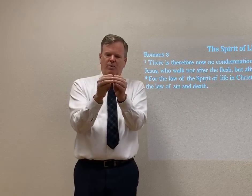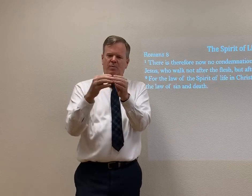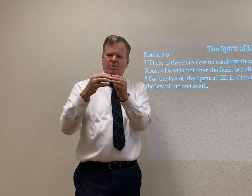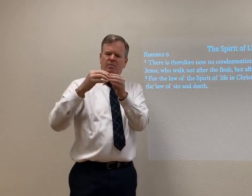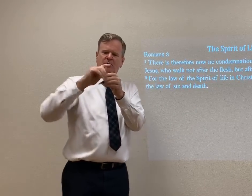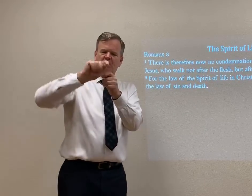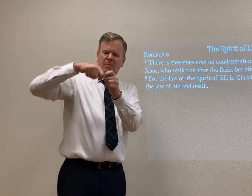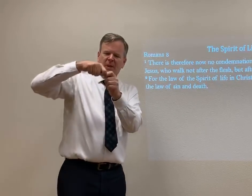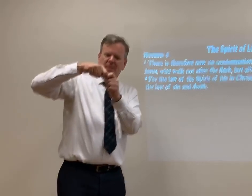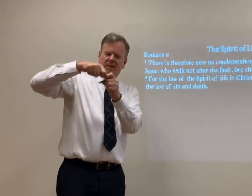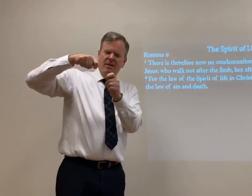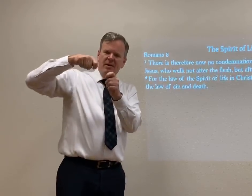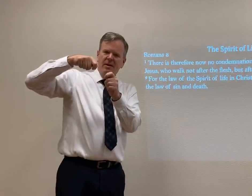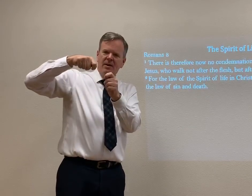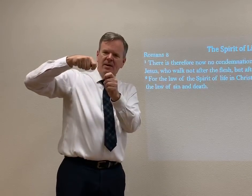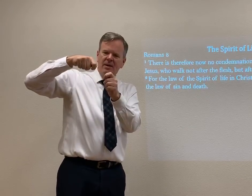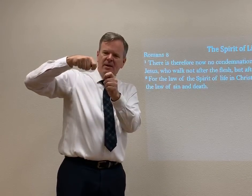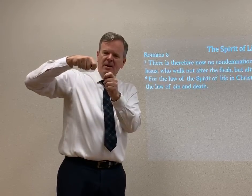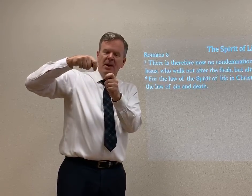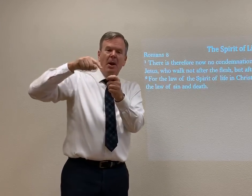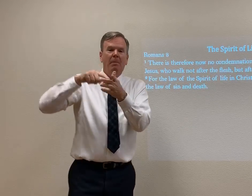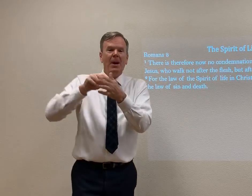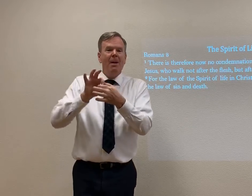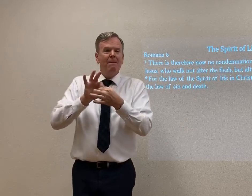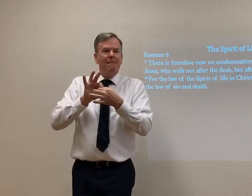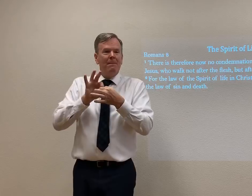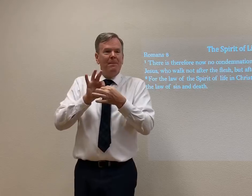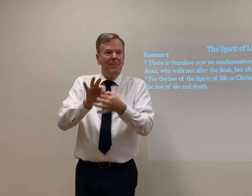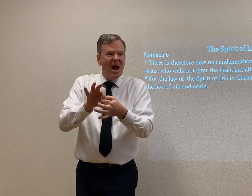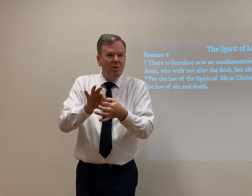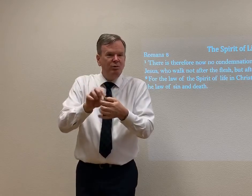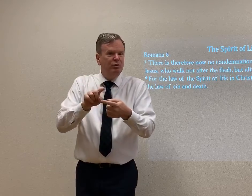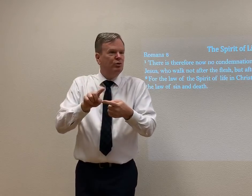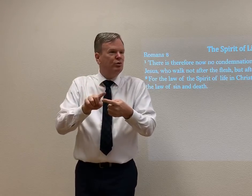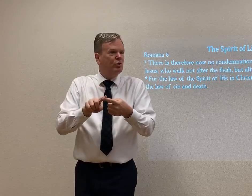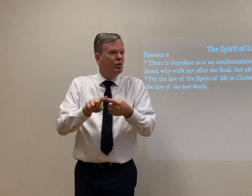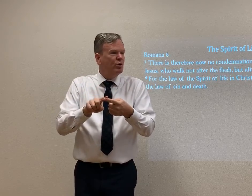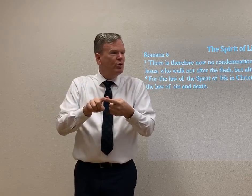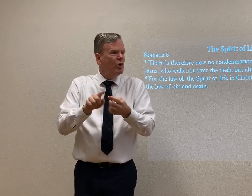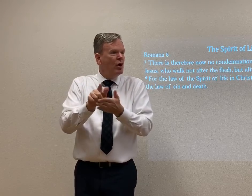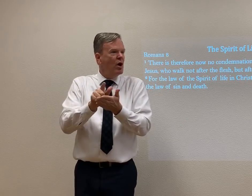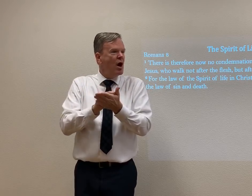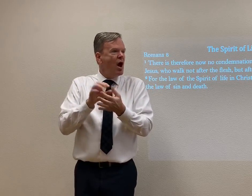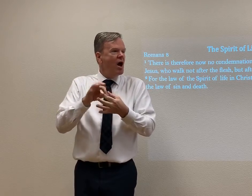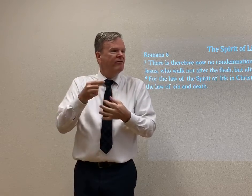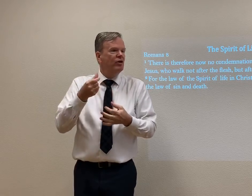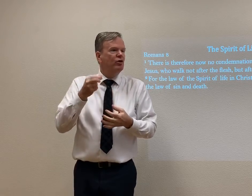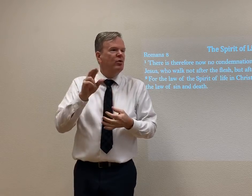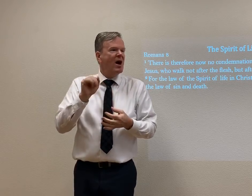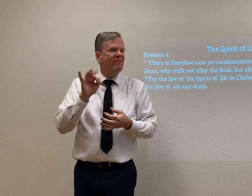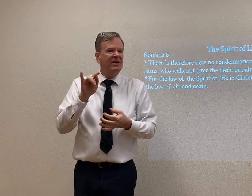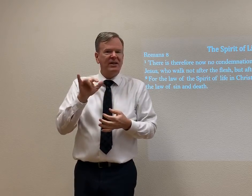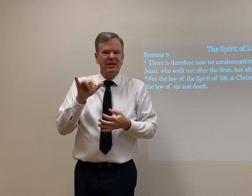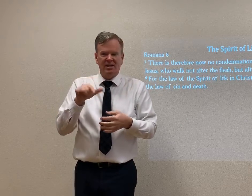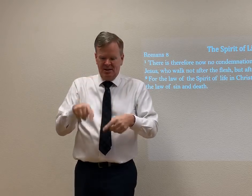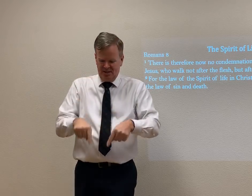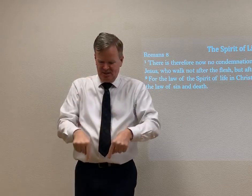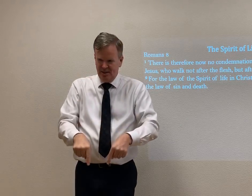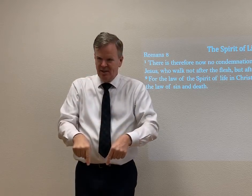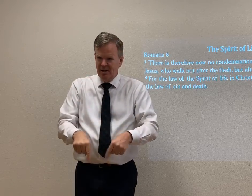When the wings are folded and you tie them to the bird, it is now bound and limited to the laws